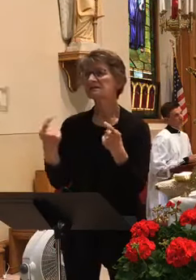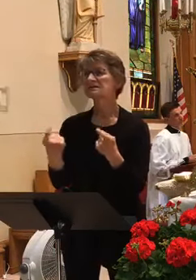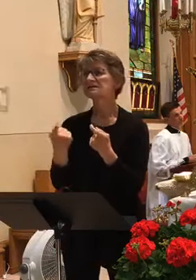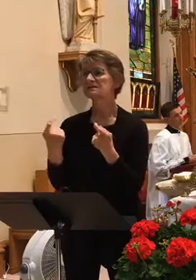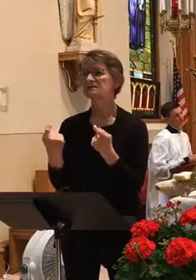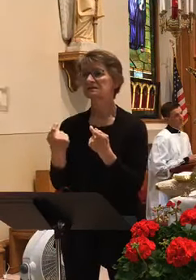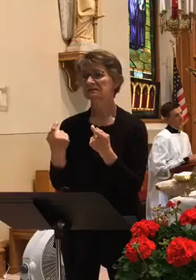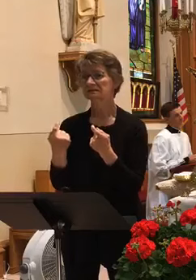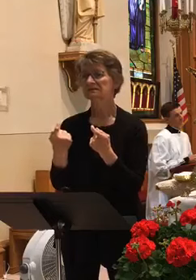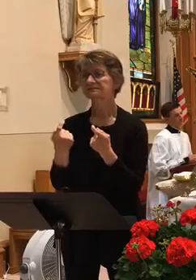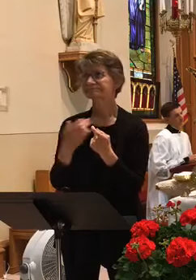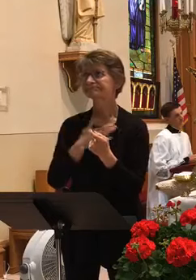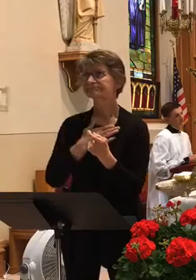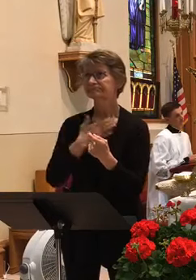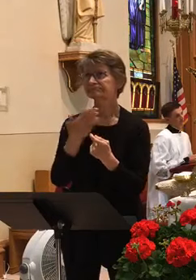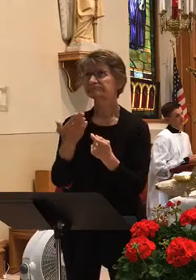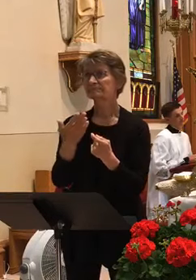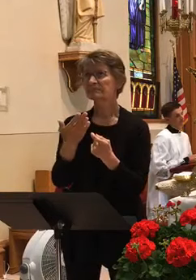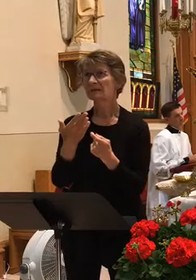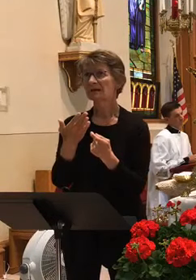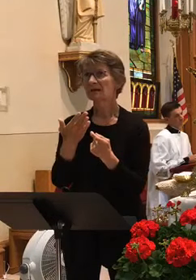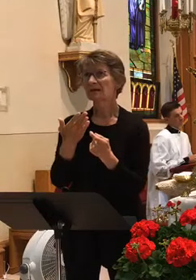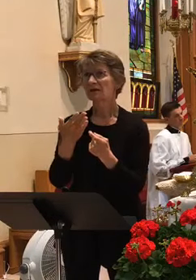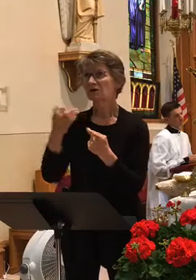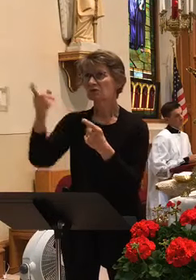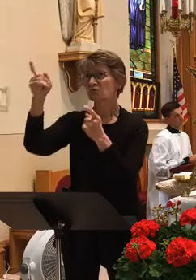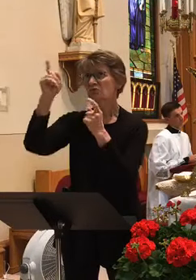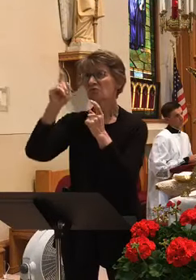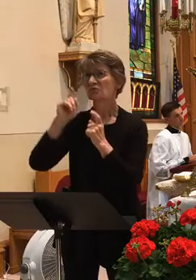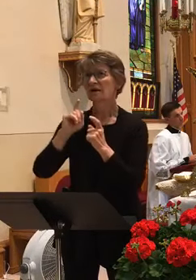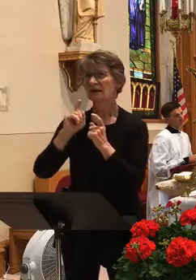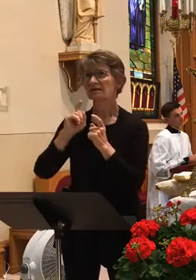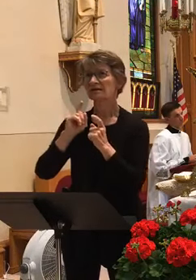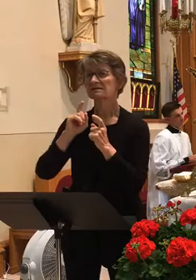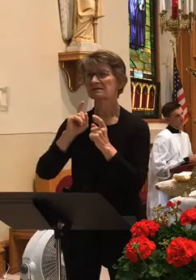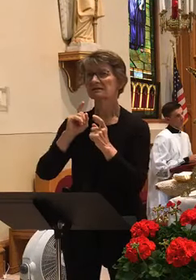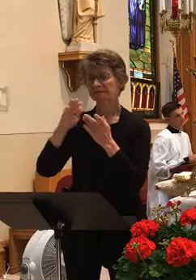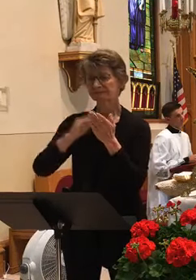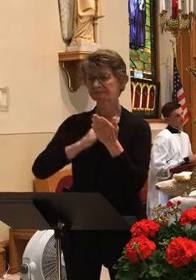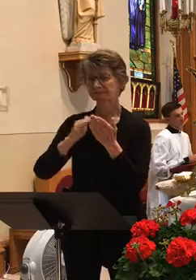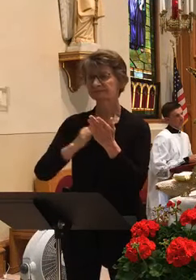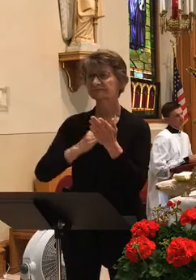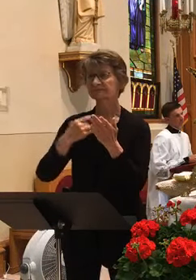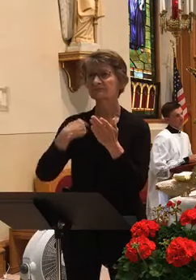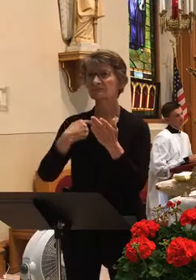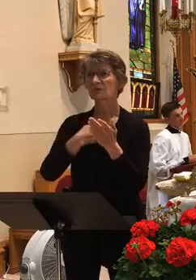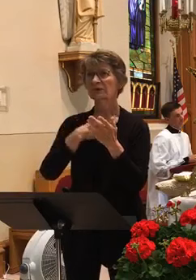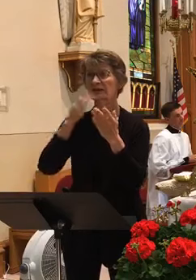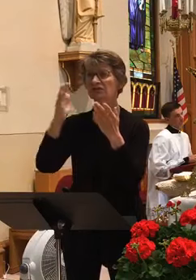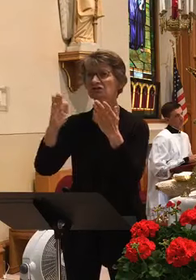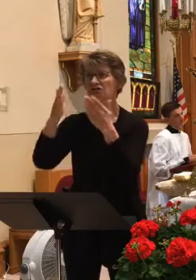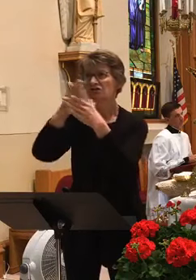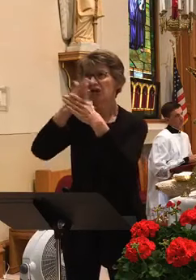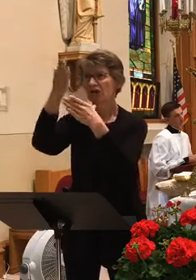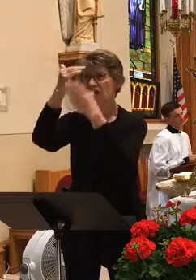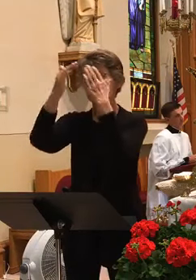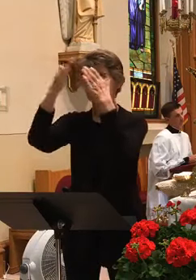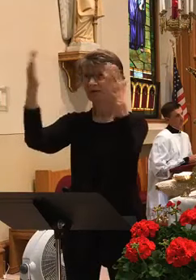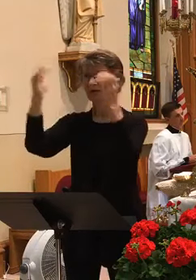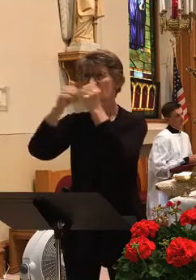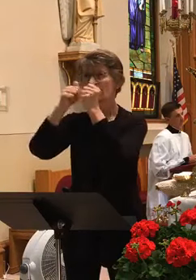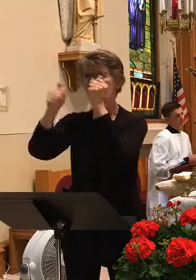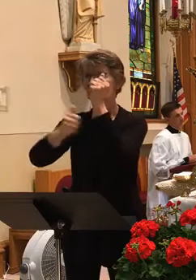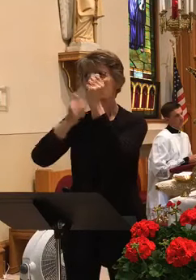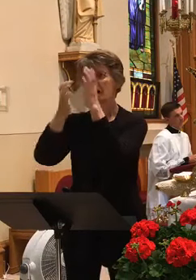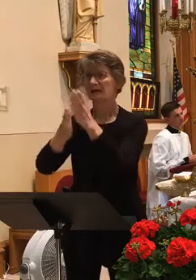Hope in your abundant mercies. Graciously grant some share in the fellowship of your holy apostles and martyrs with John the